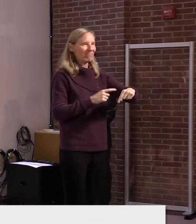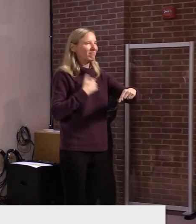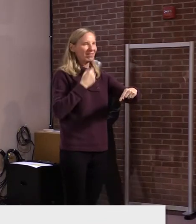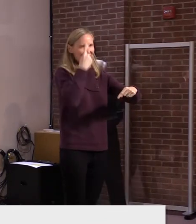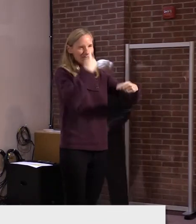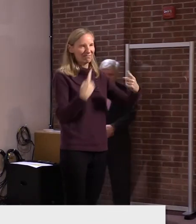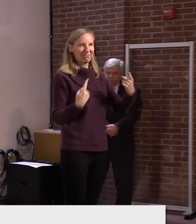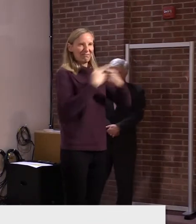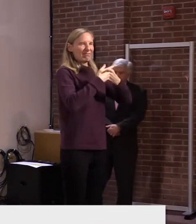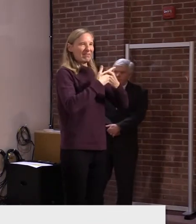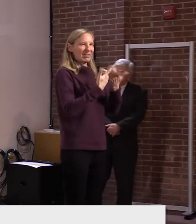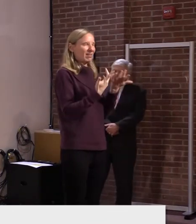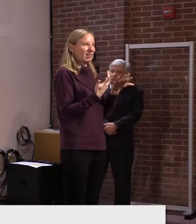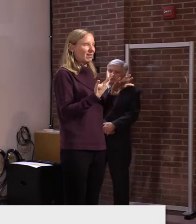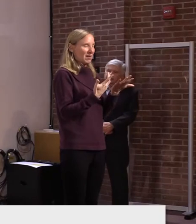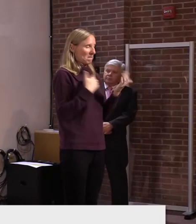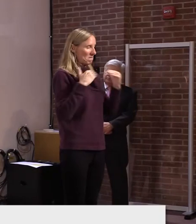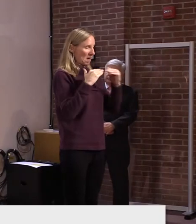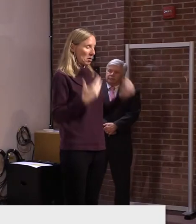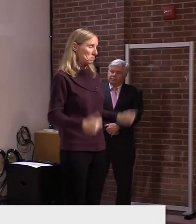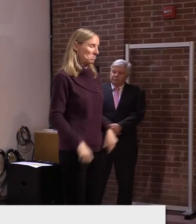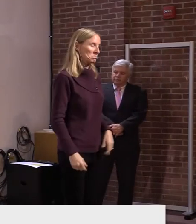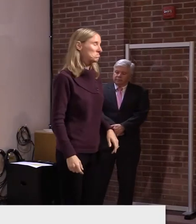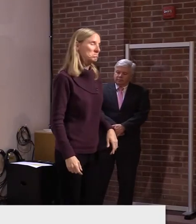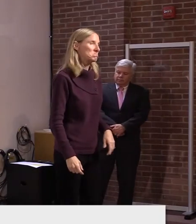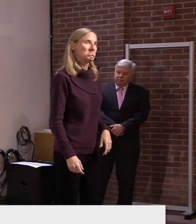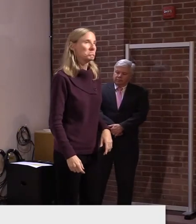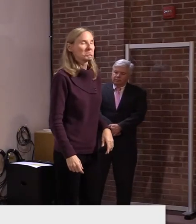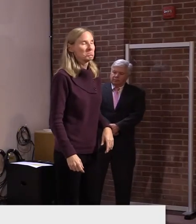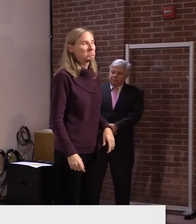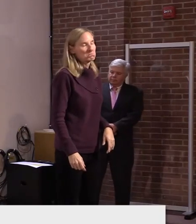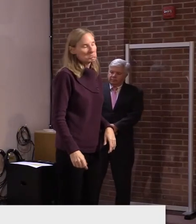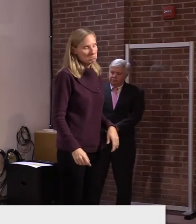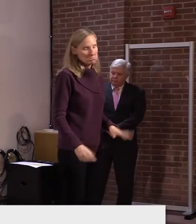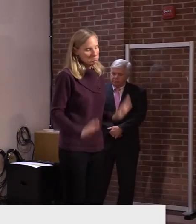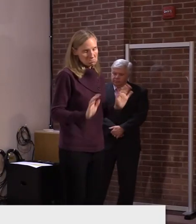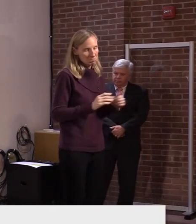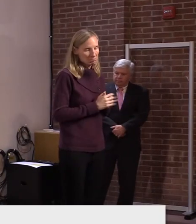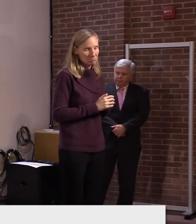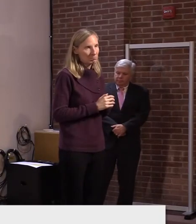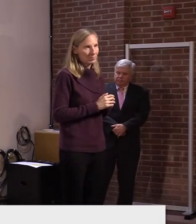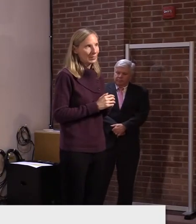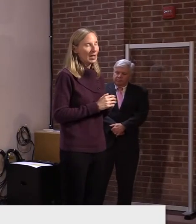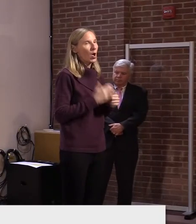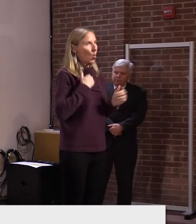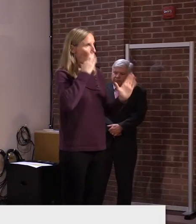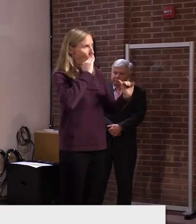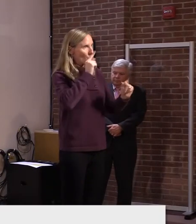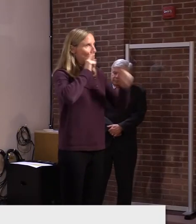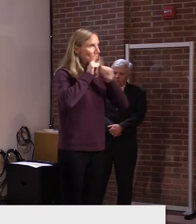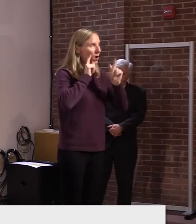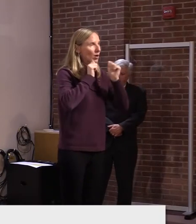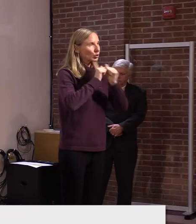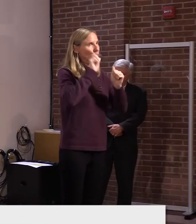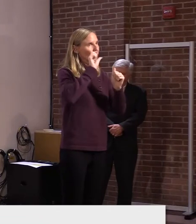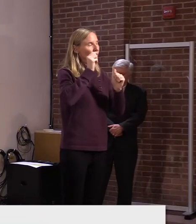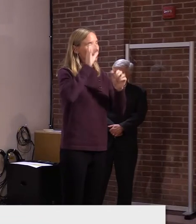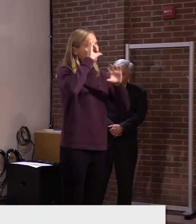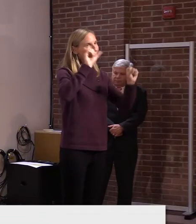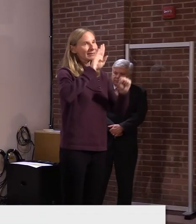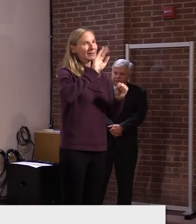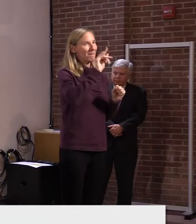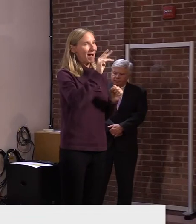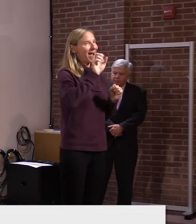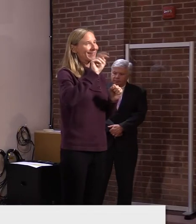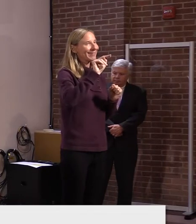it just didn't seem fair from my standpoint, and that's we're looking forward to engaging with the Biden administration on this.